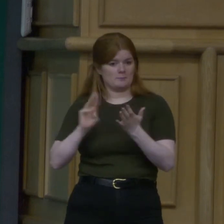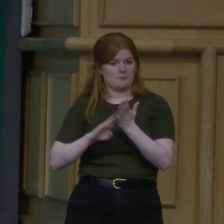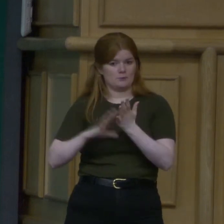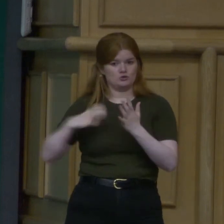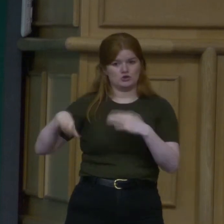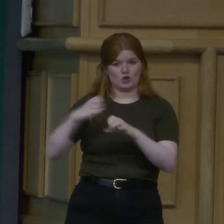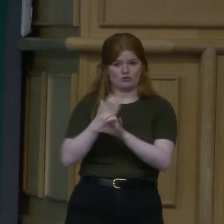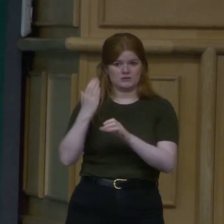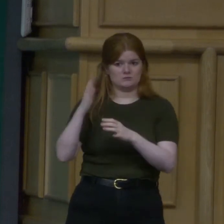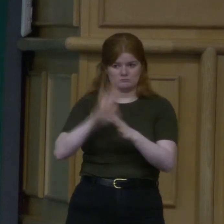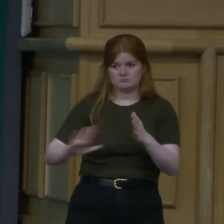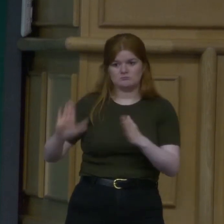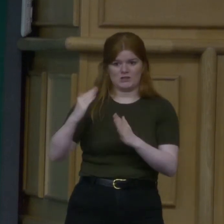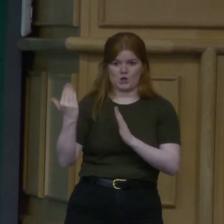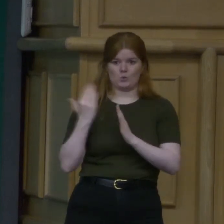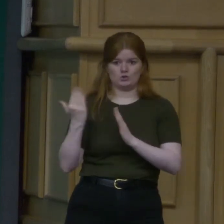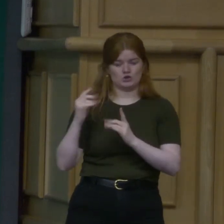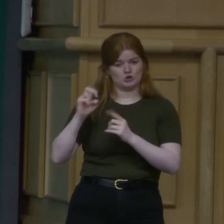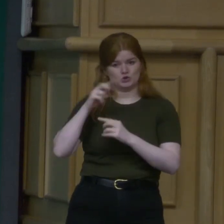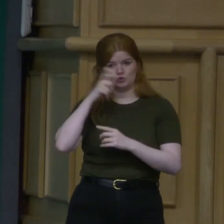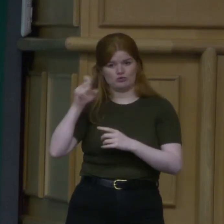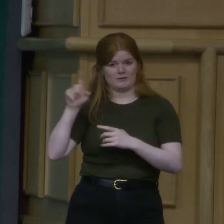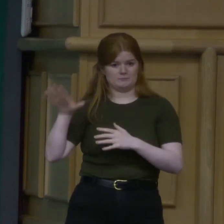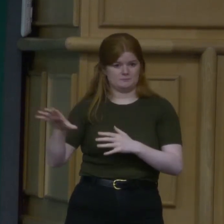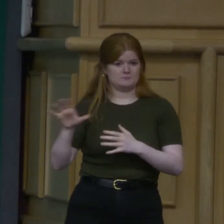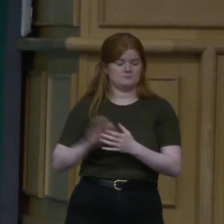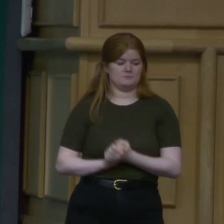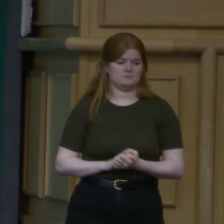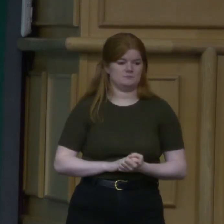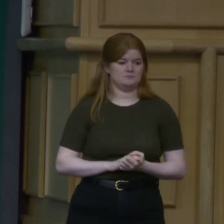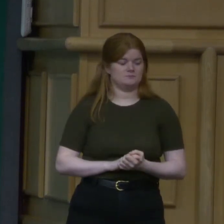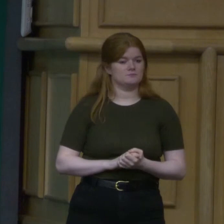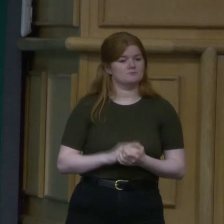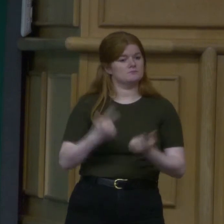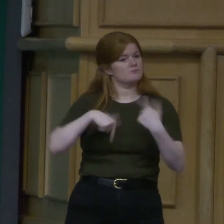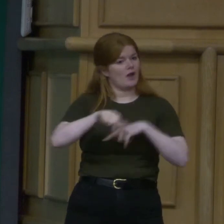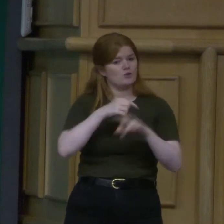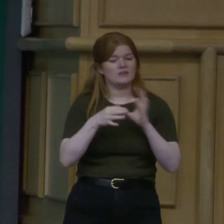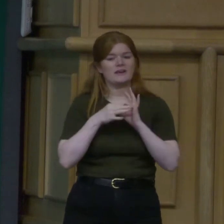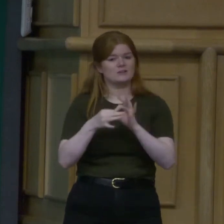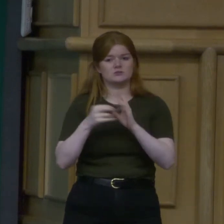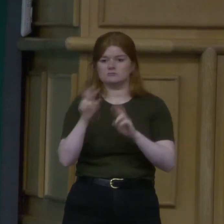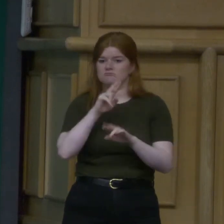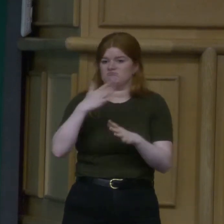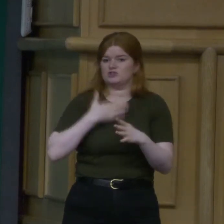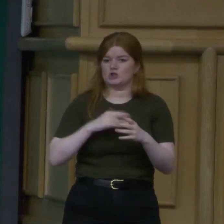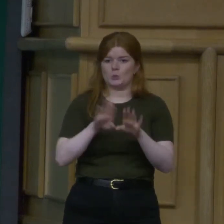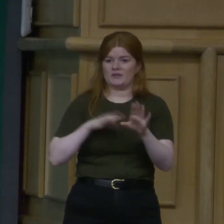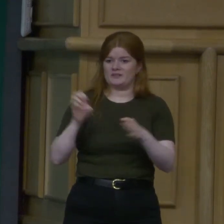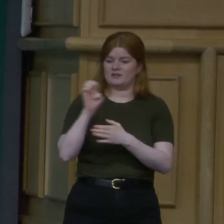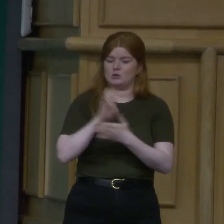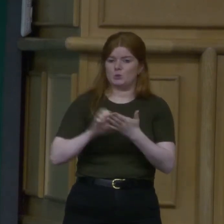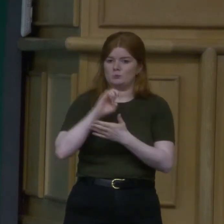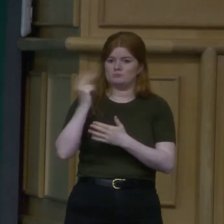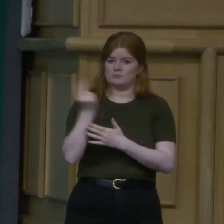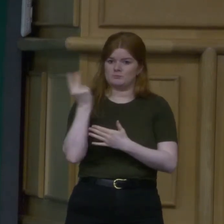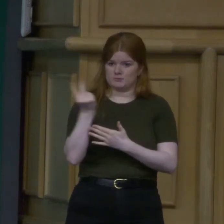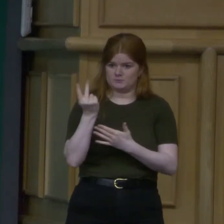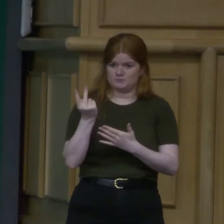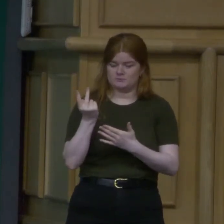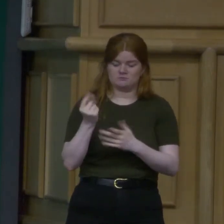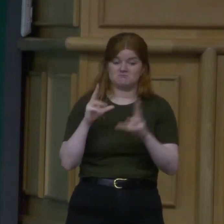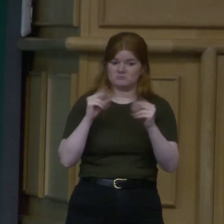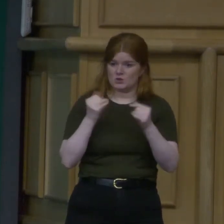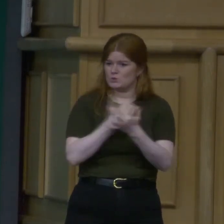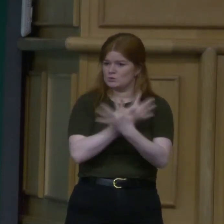states geographically closer to Ukraine. Our connections, of course, are not just with European partners.